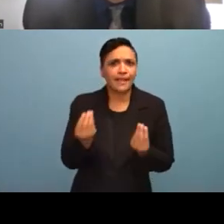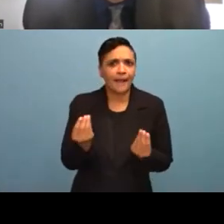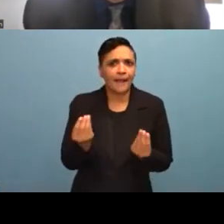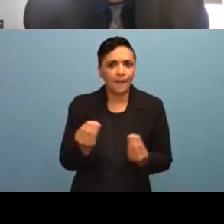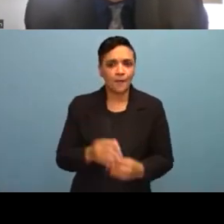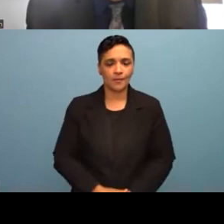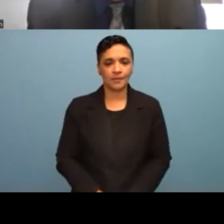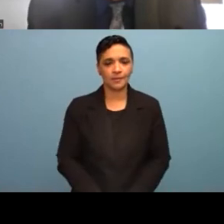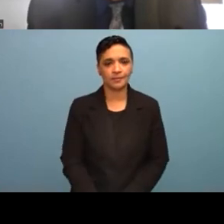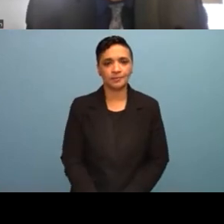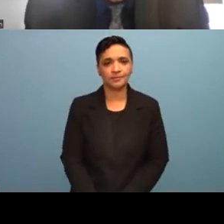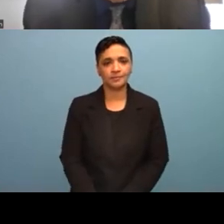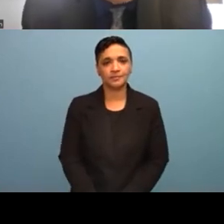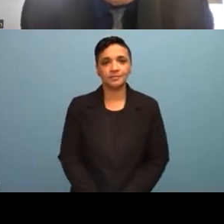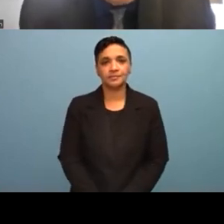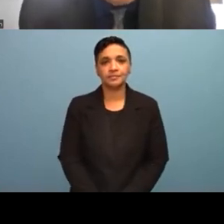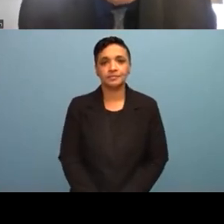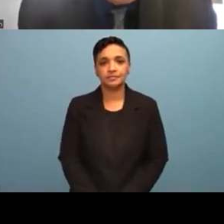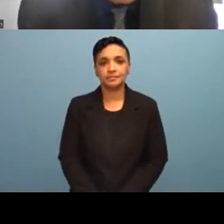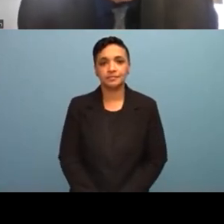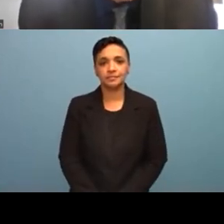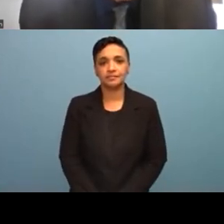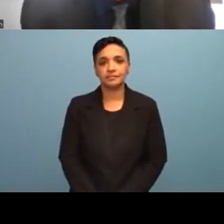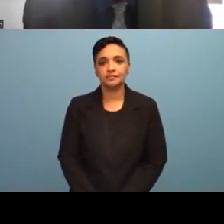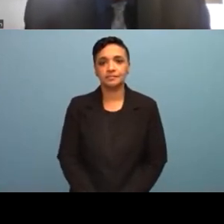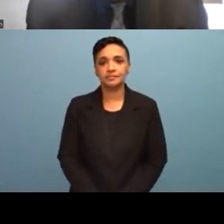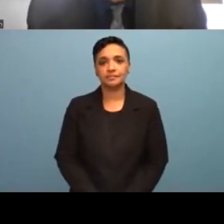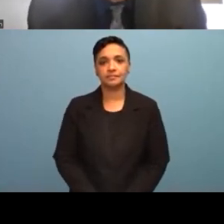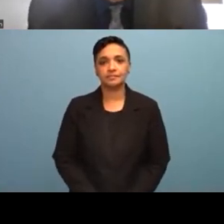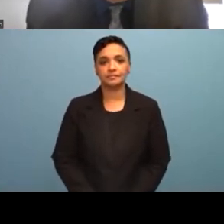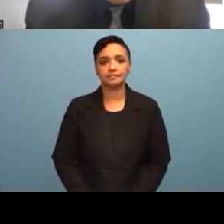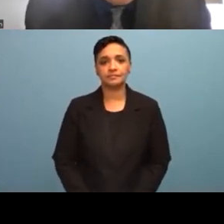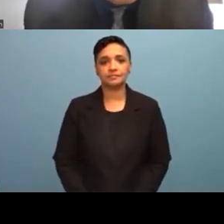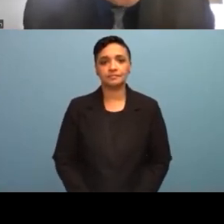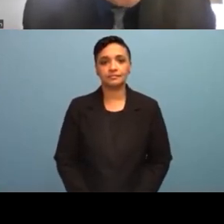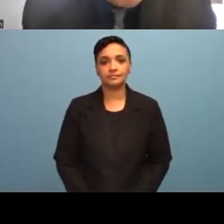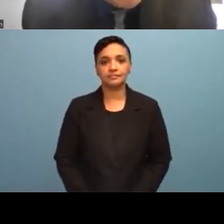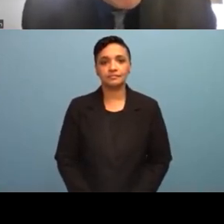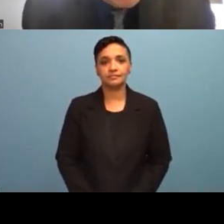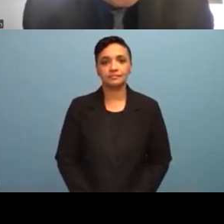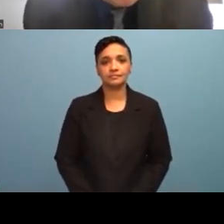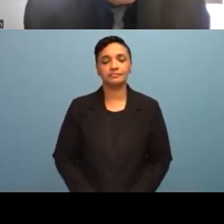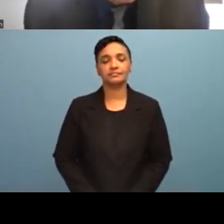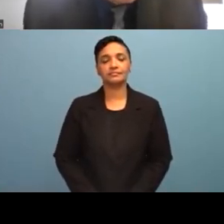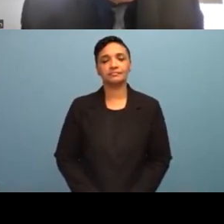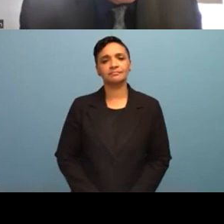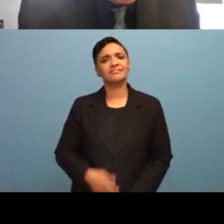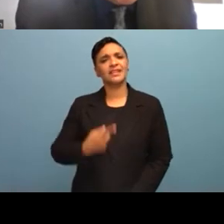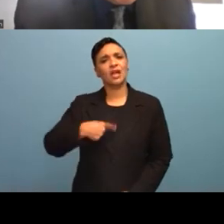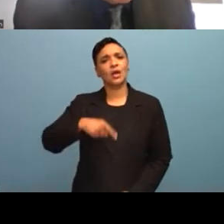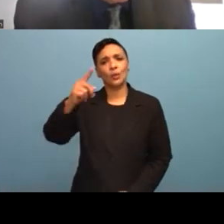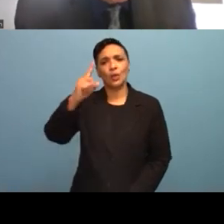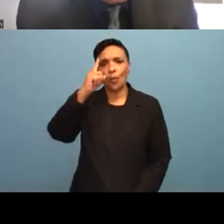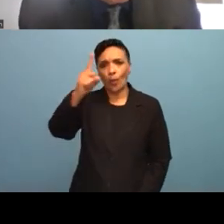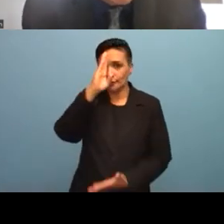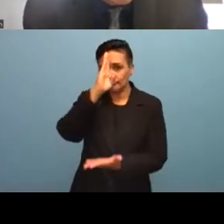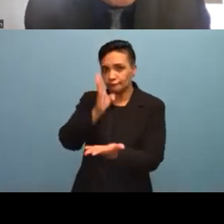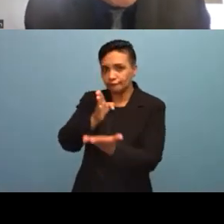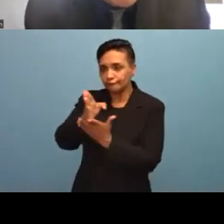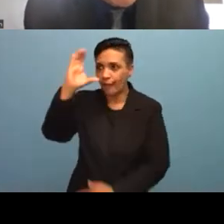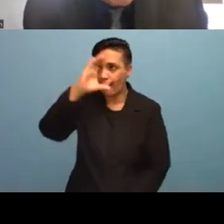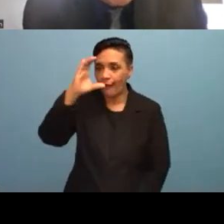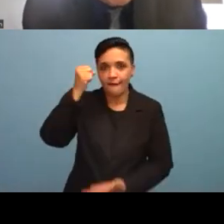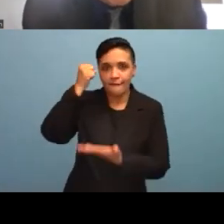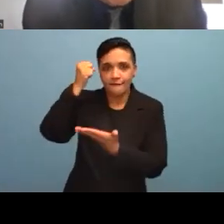come in on that? Maybe just not to look at the funding as such, but I think a lot of what